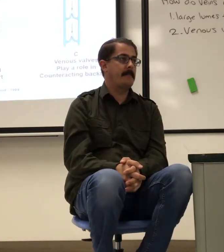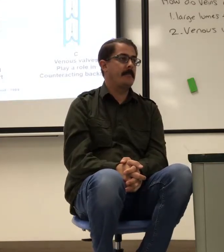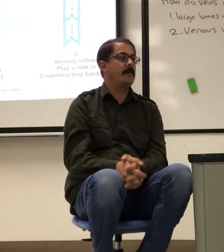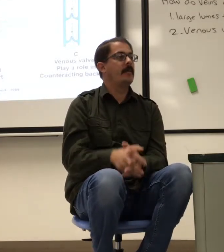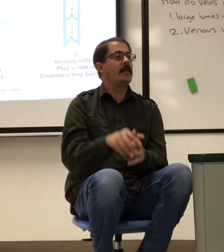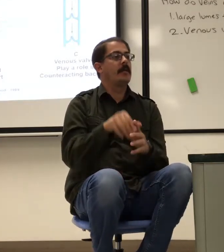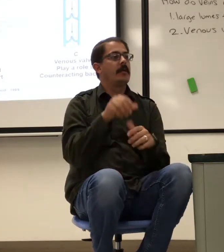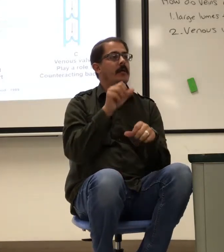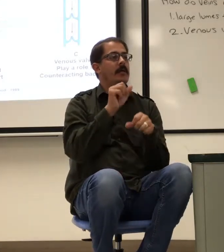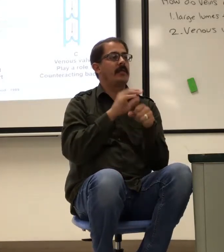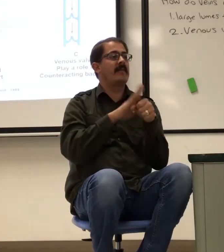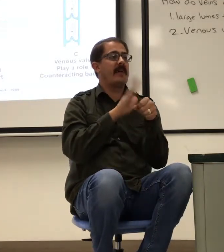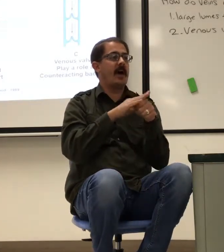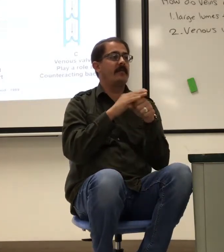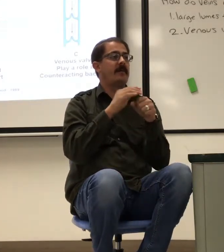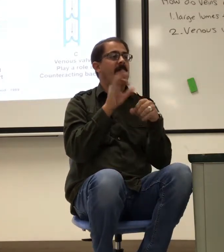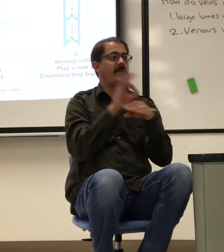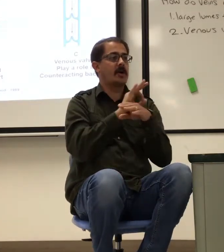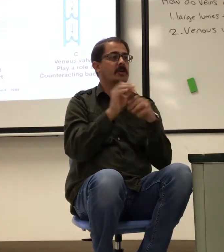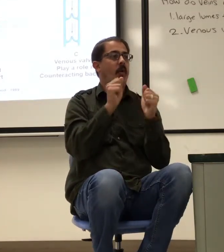muscle.